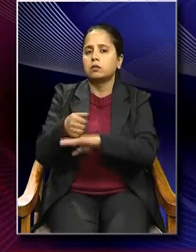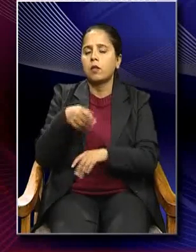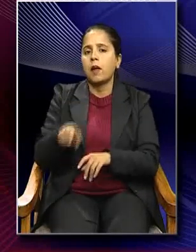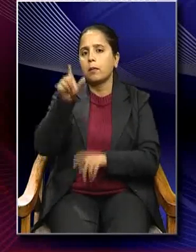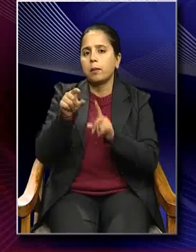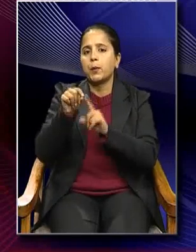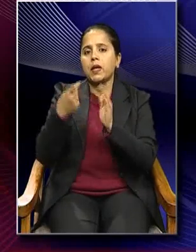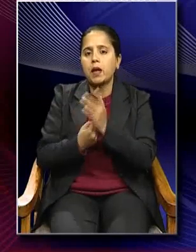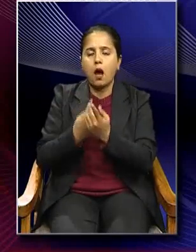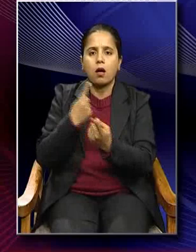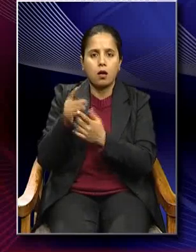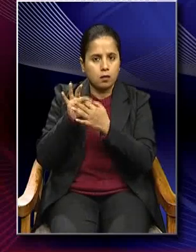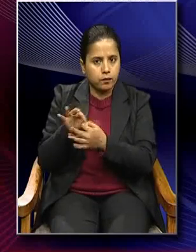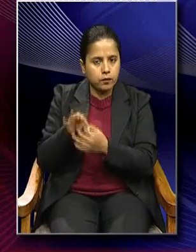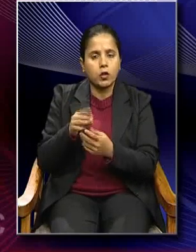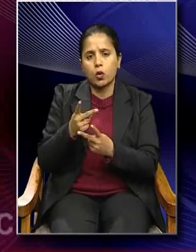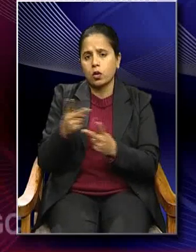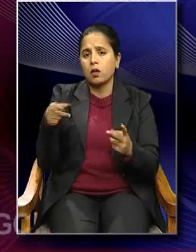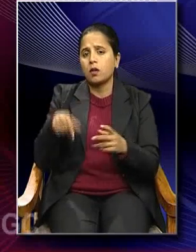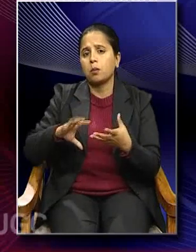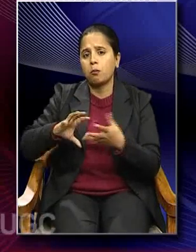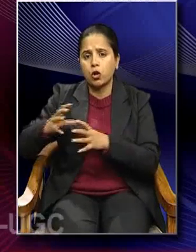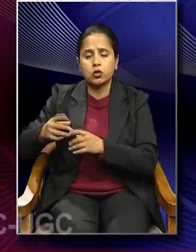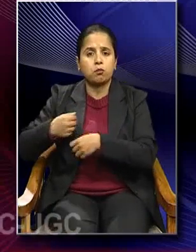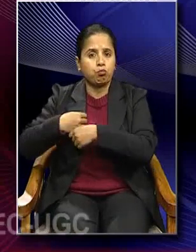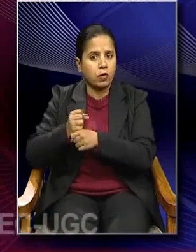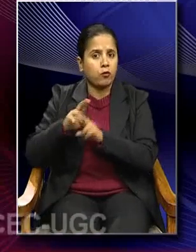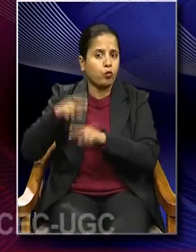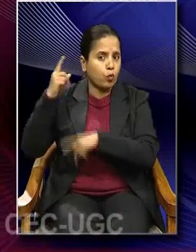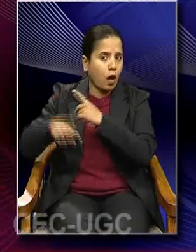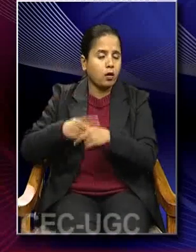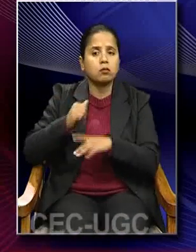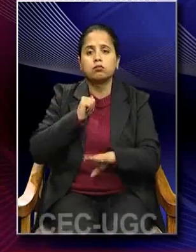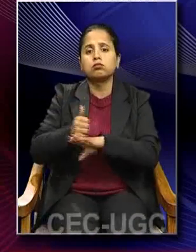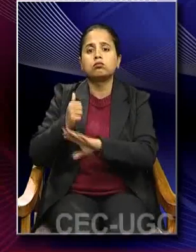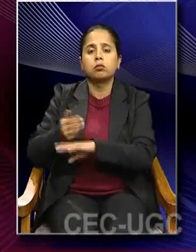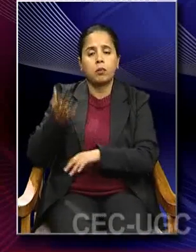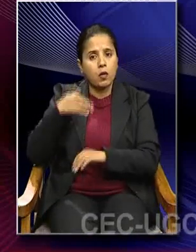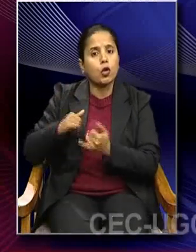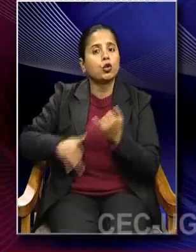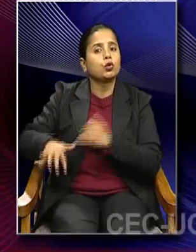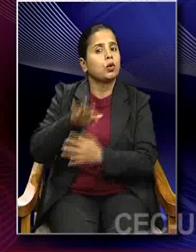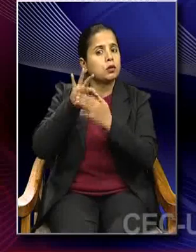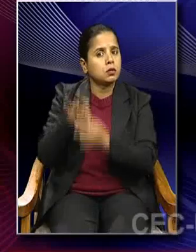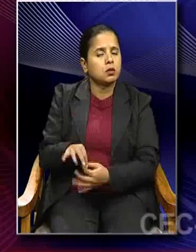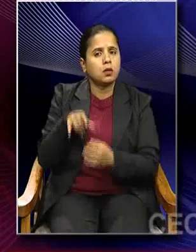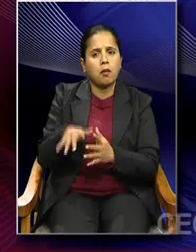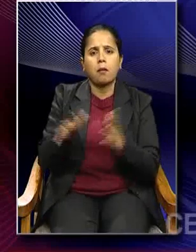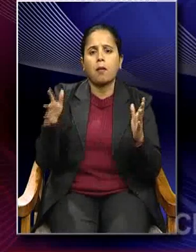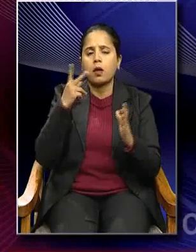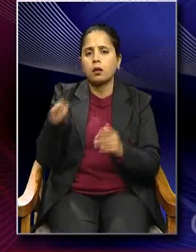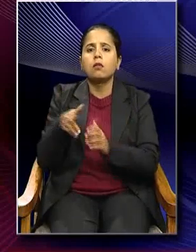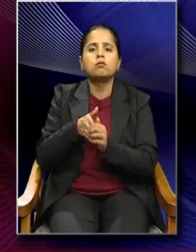relation, opinion machinery. And there was a time that sociology was getting